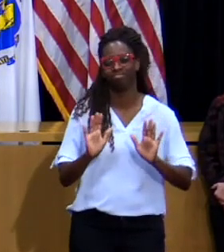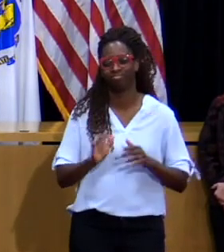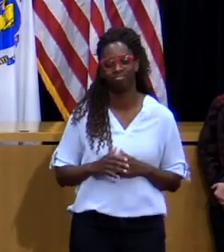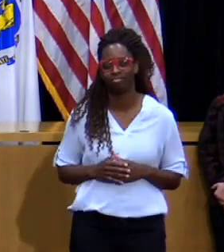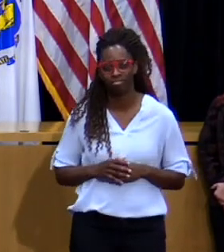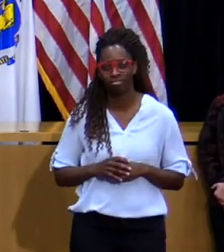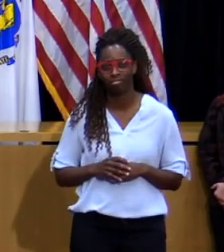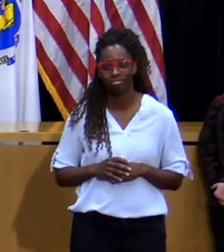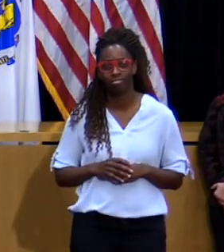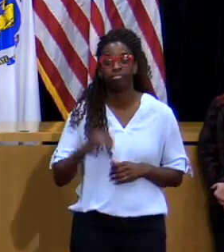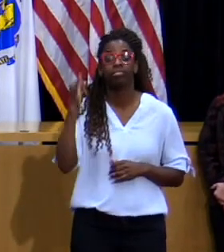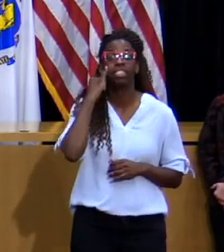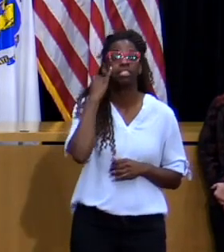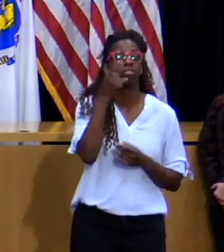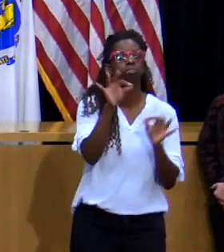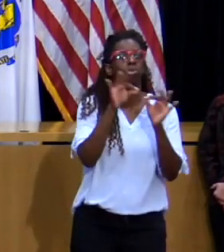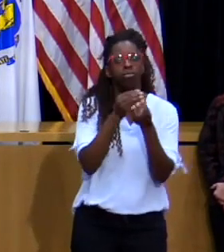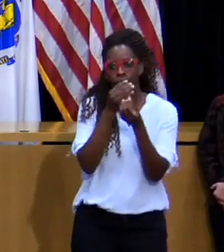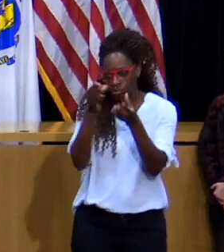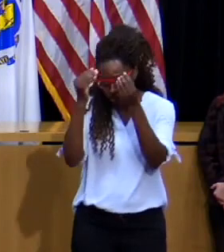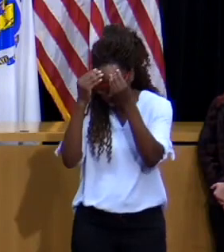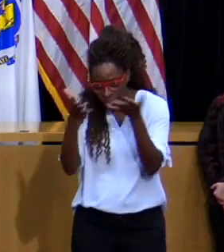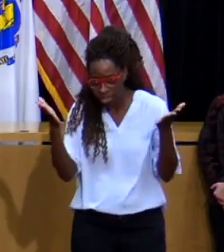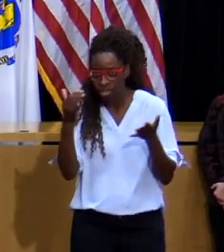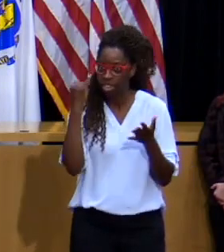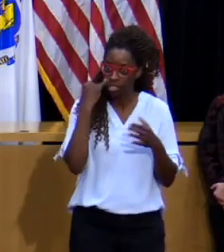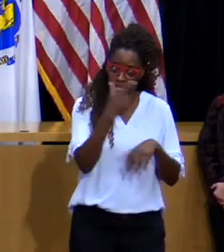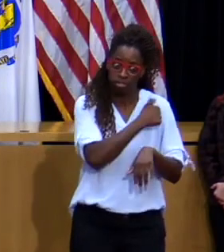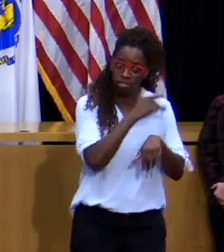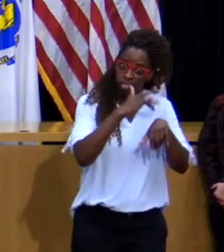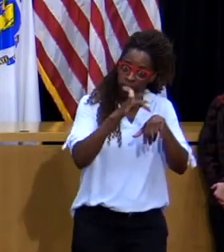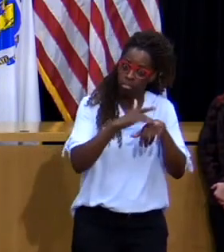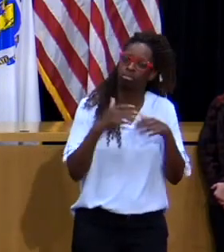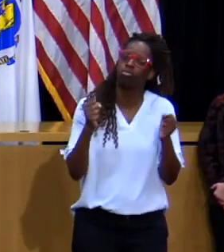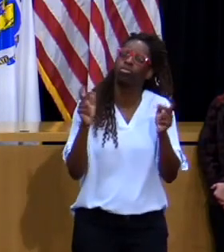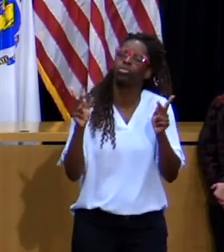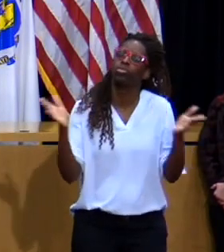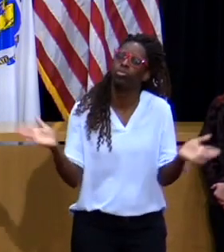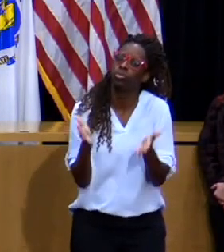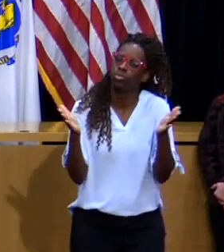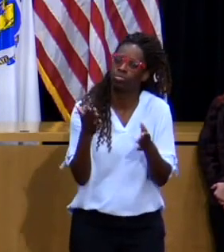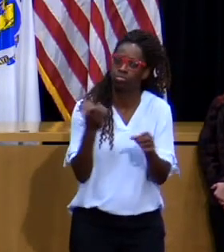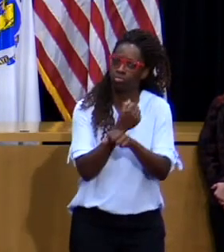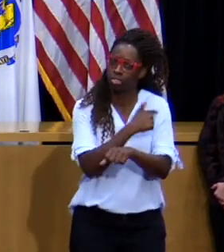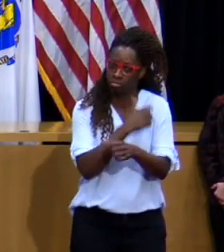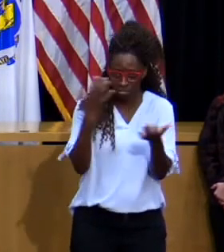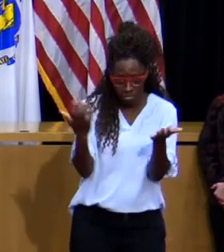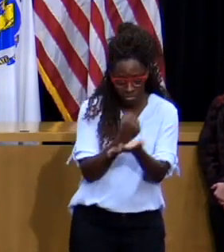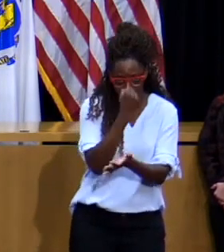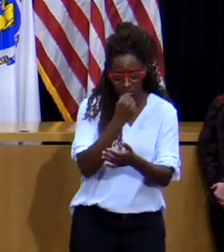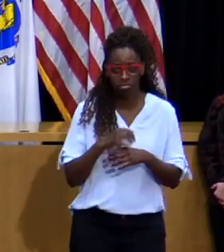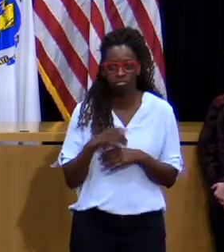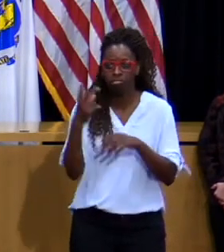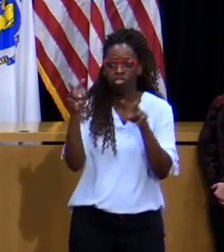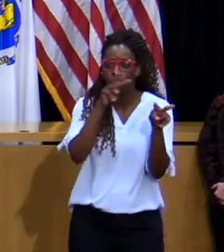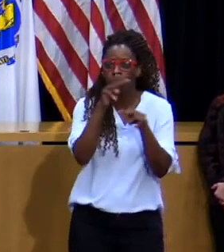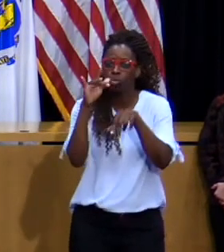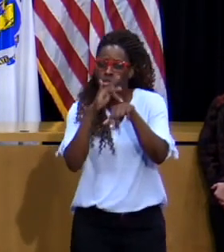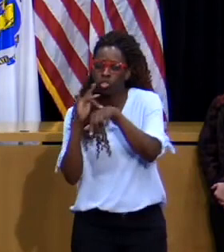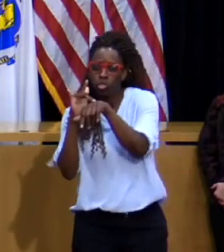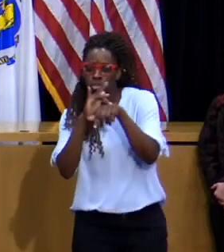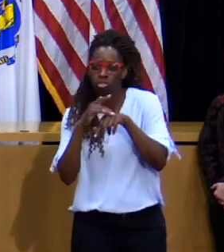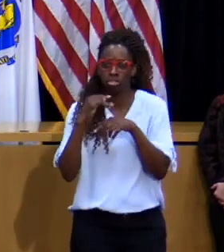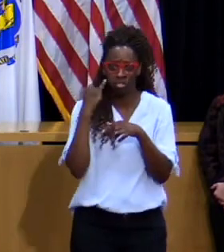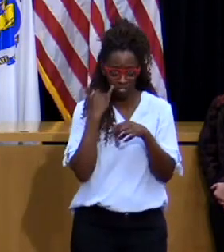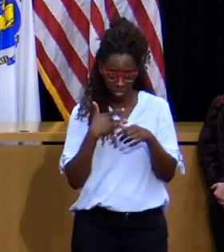guidance, provide information, push people to trusted sources for data and information, they're going to want to do that with respect to this